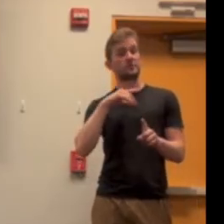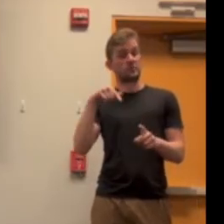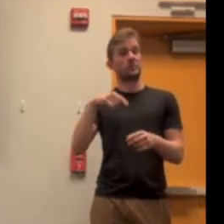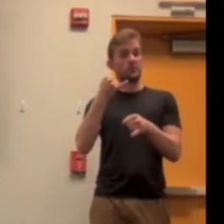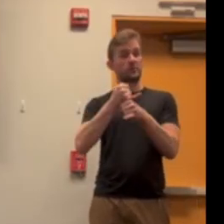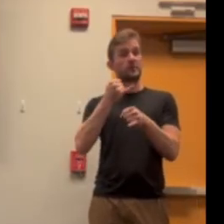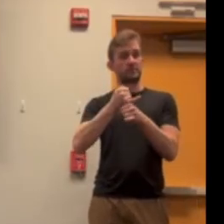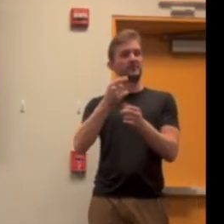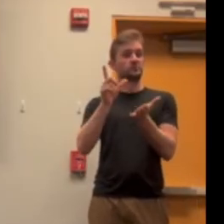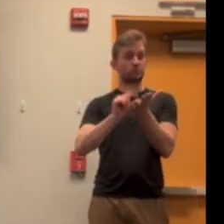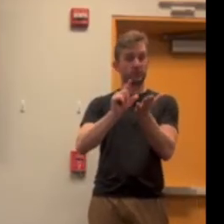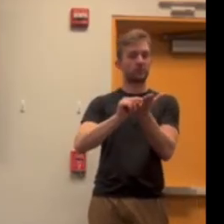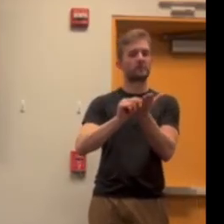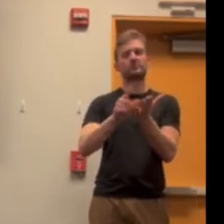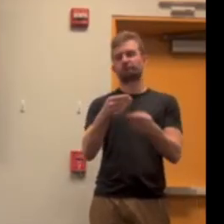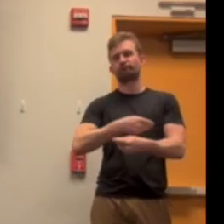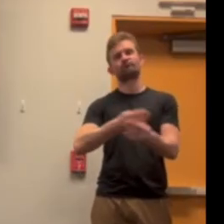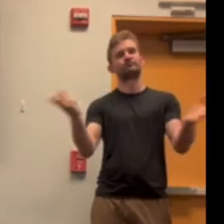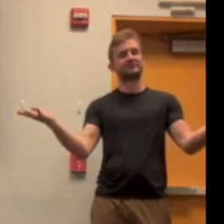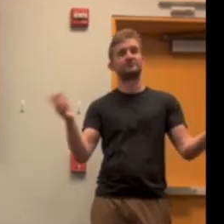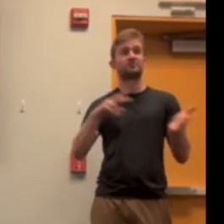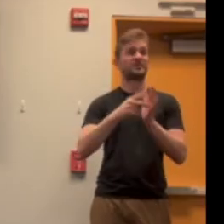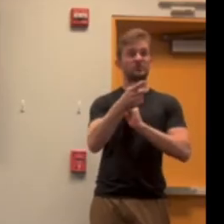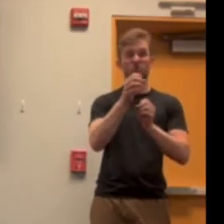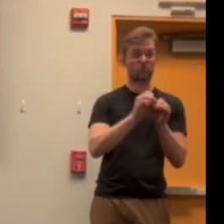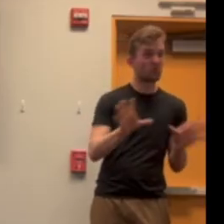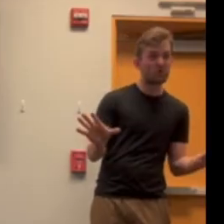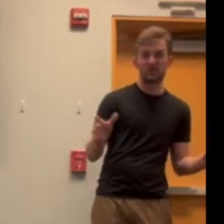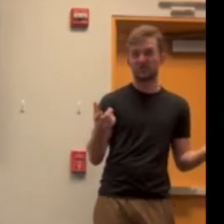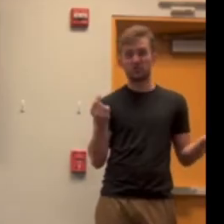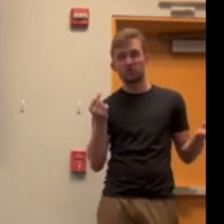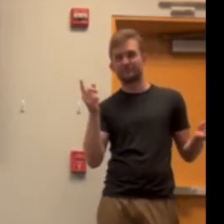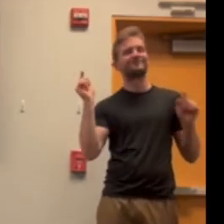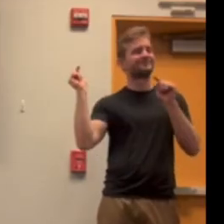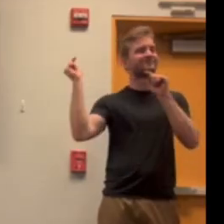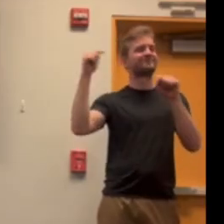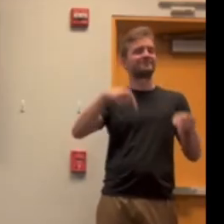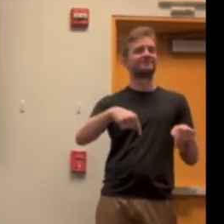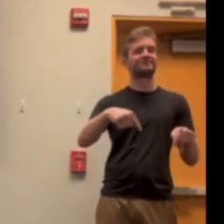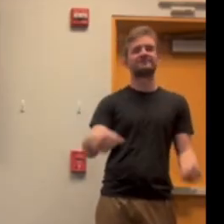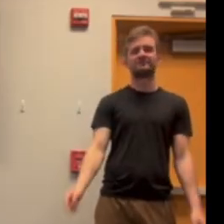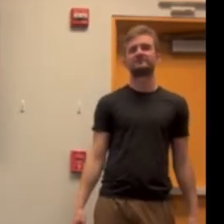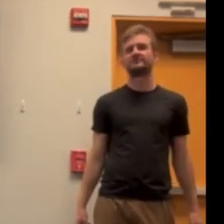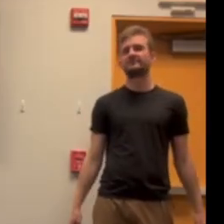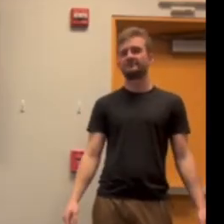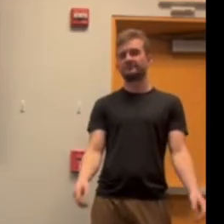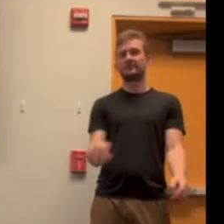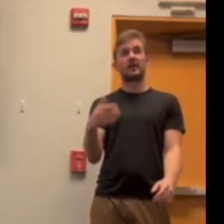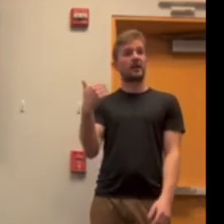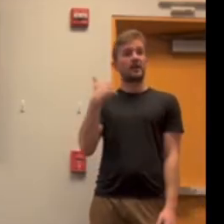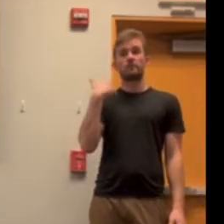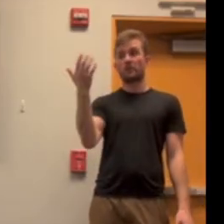that does that. So if you ever lose it, you can come back and print it. We have a really nice mobile app. It makes it easy for you too to check on